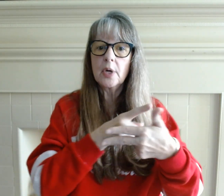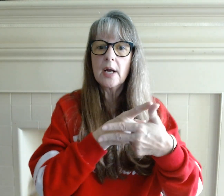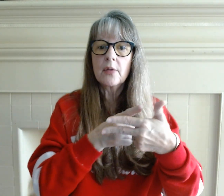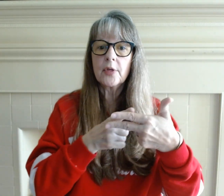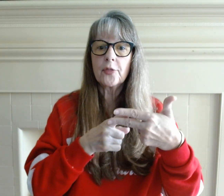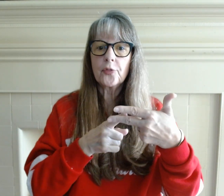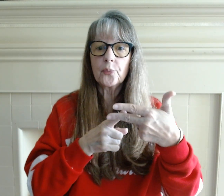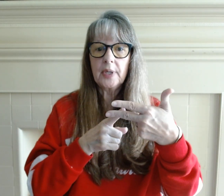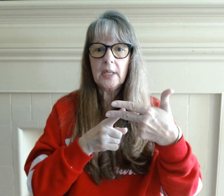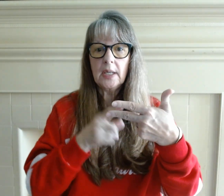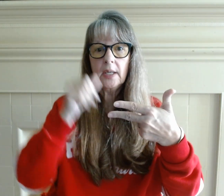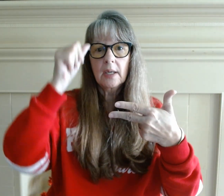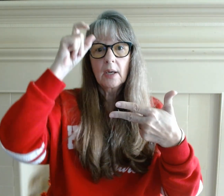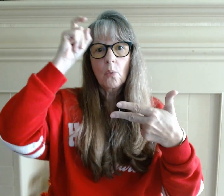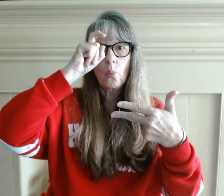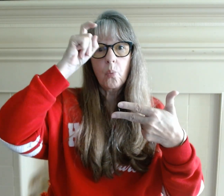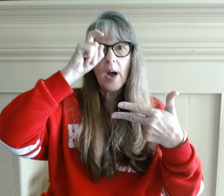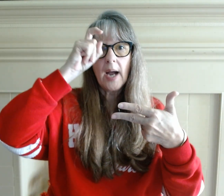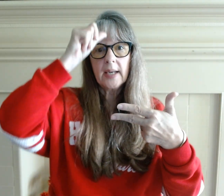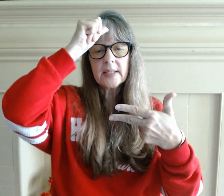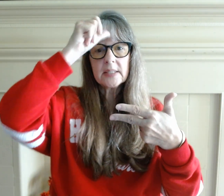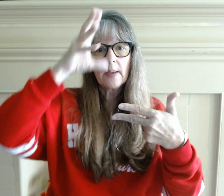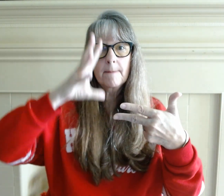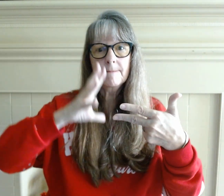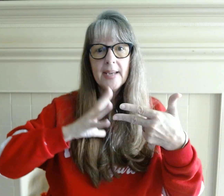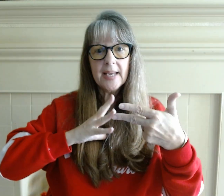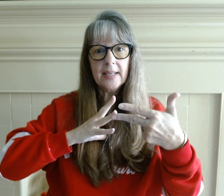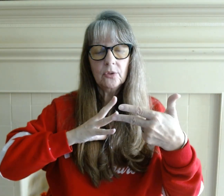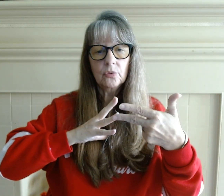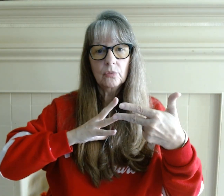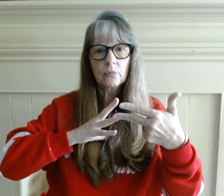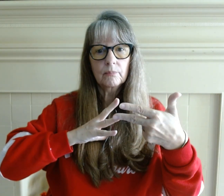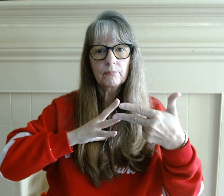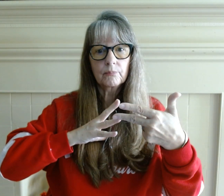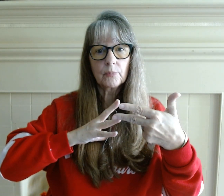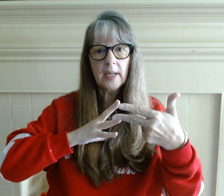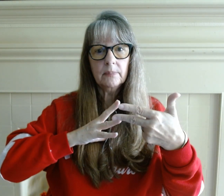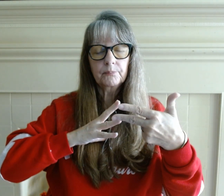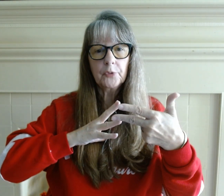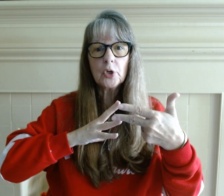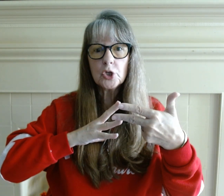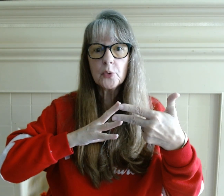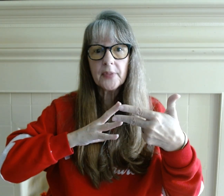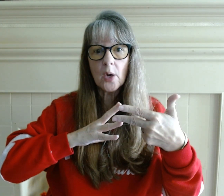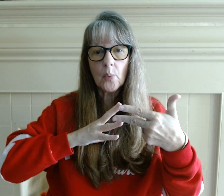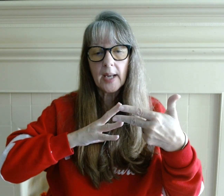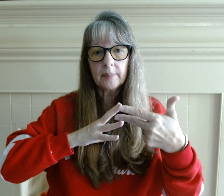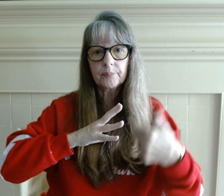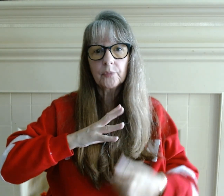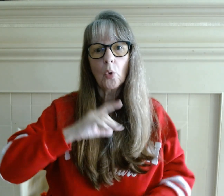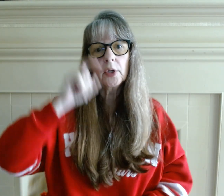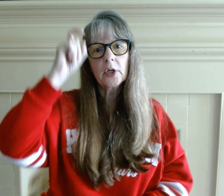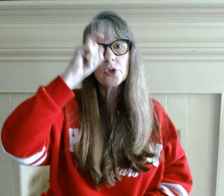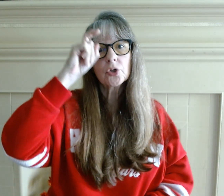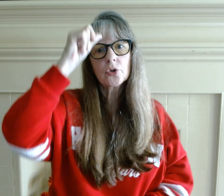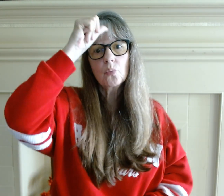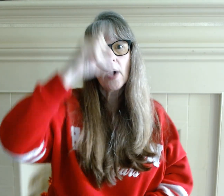the 3 wise men, right? You could do it that way. Or you could just do wise